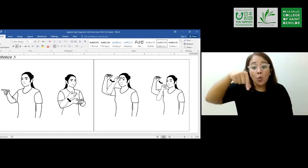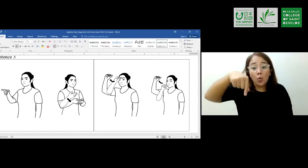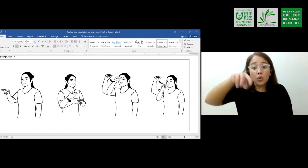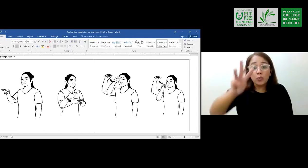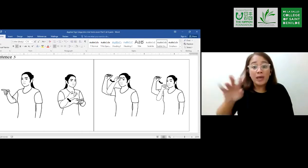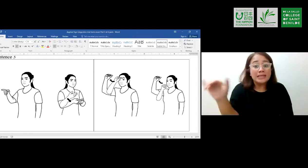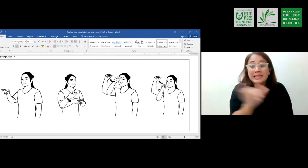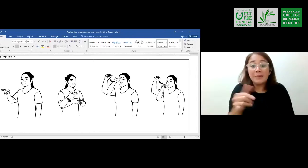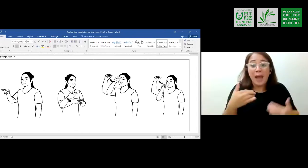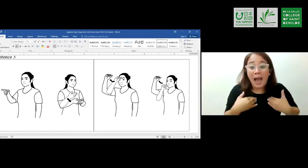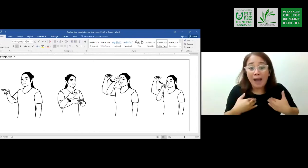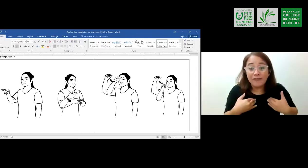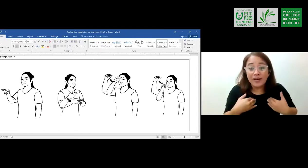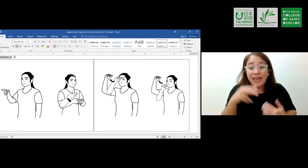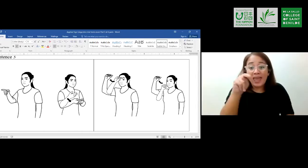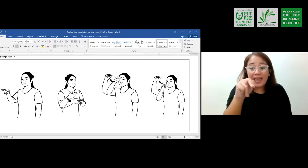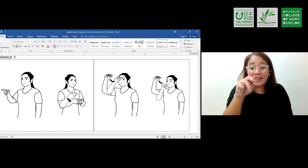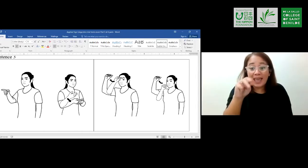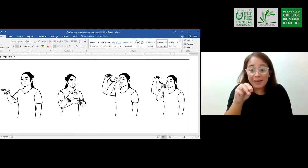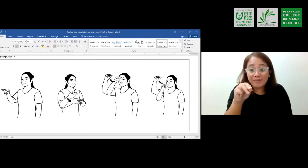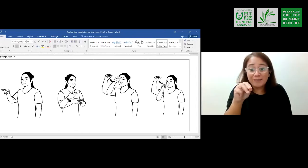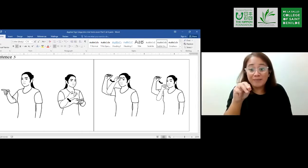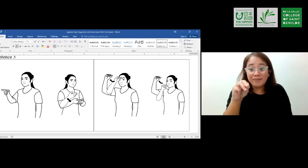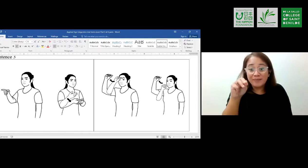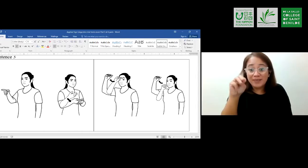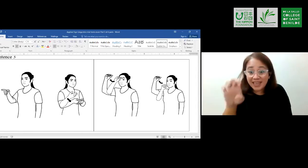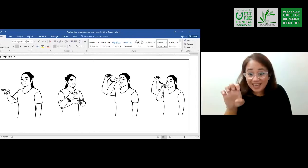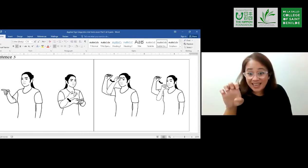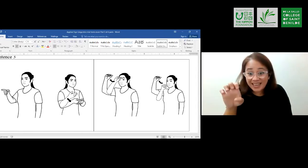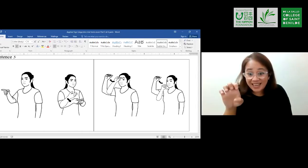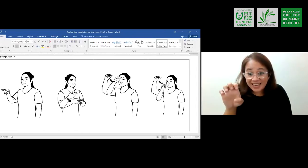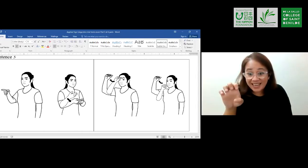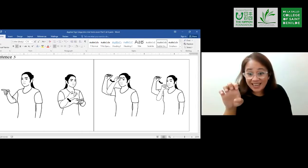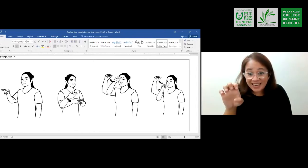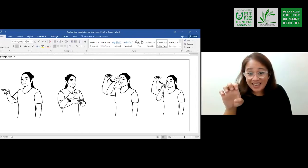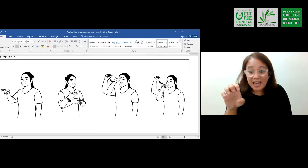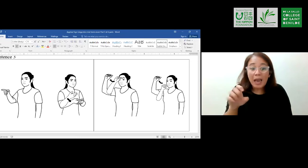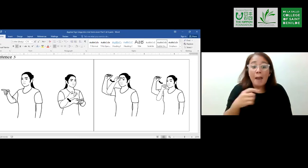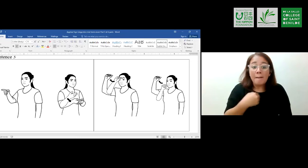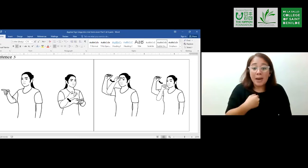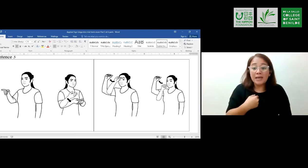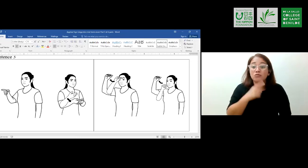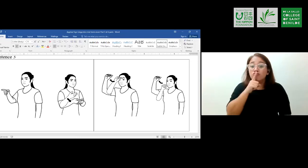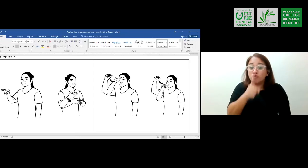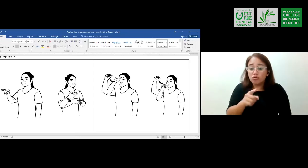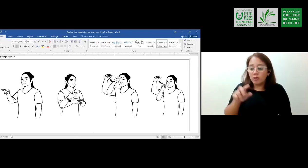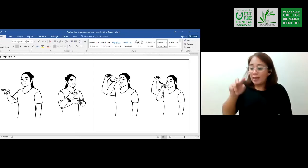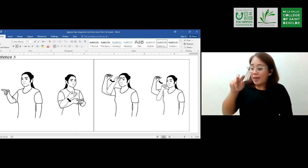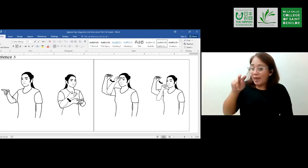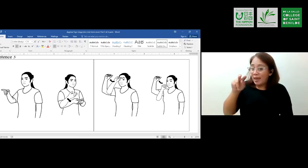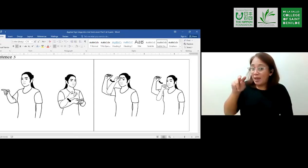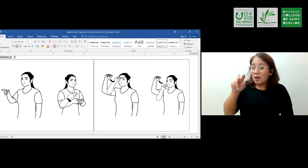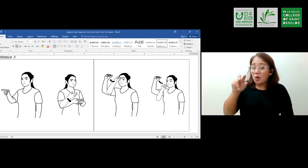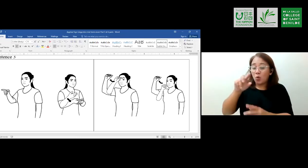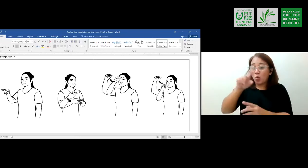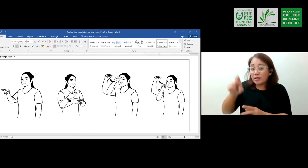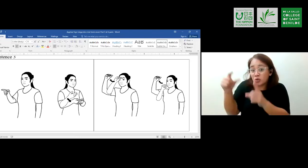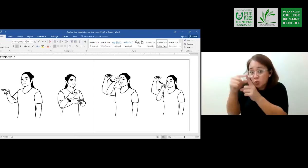but the question word is really indicating the question. But in the sentence like this one,